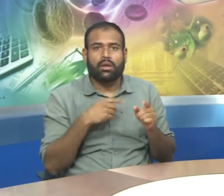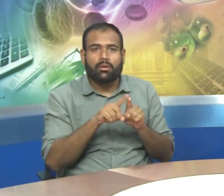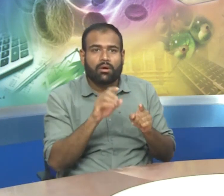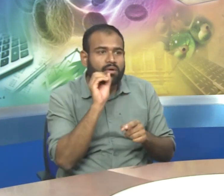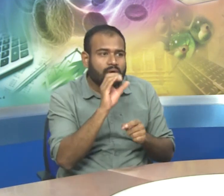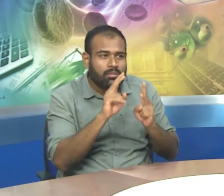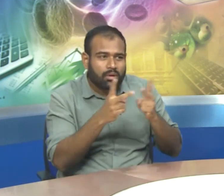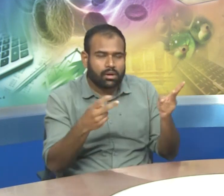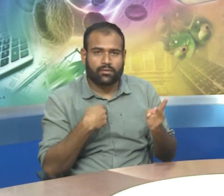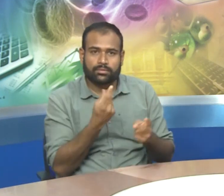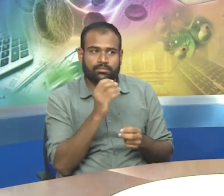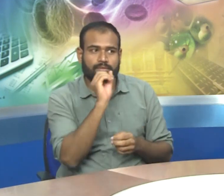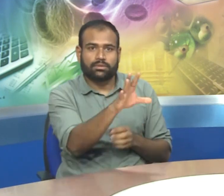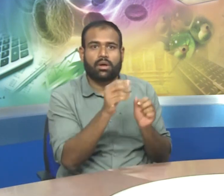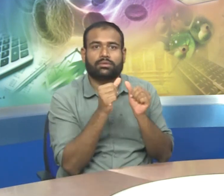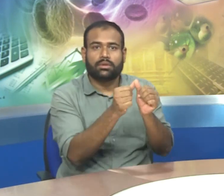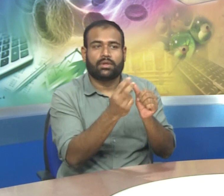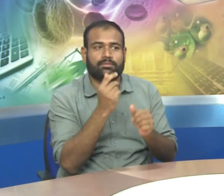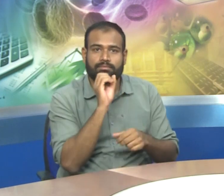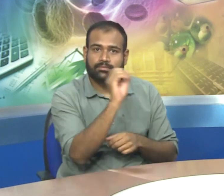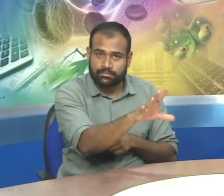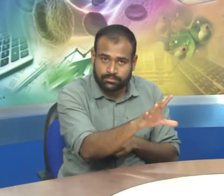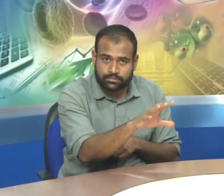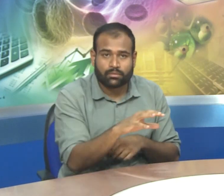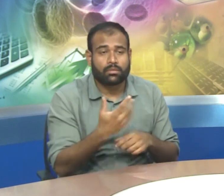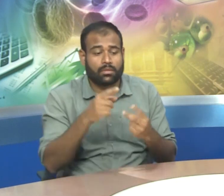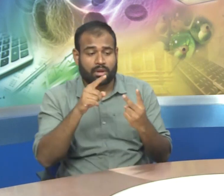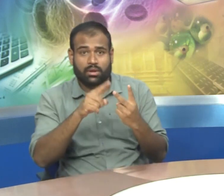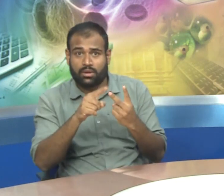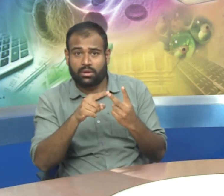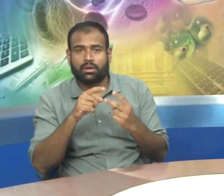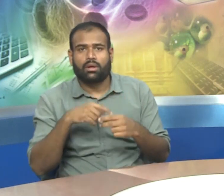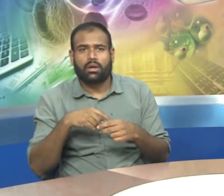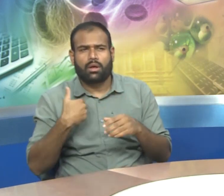Reference and information services may also be broadly grouped into two